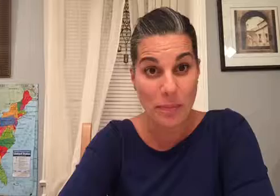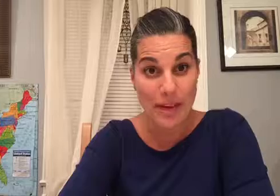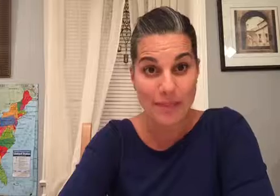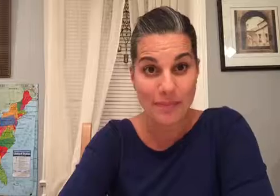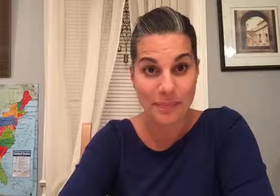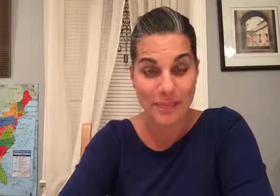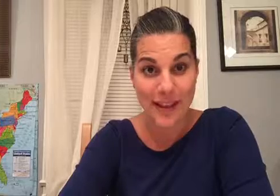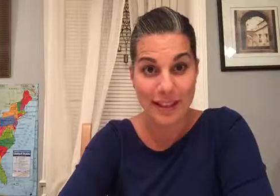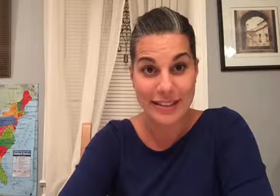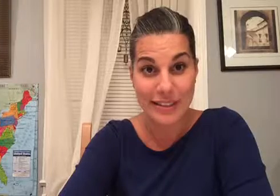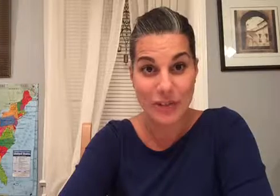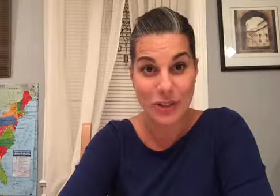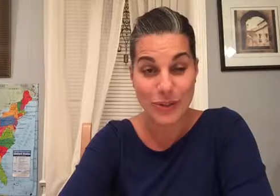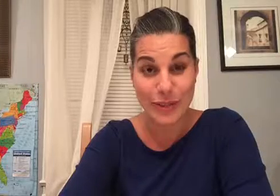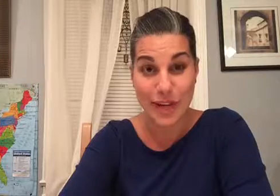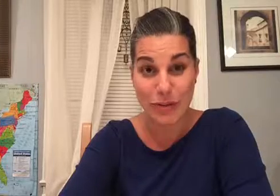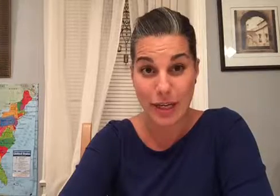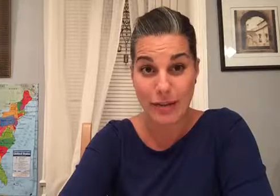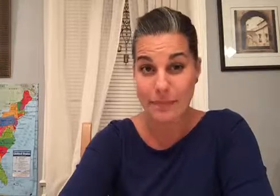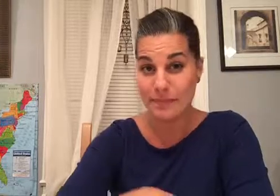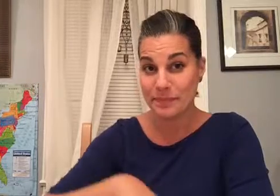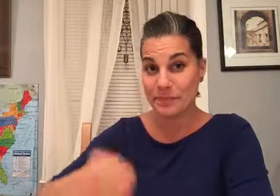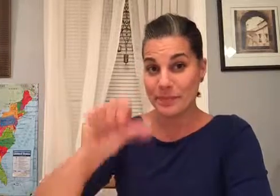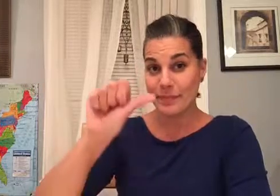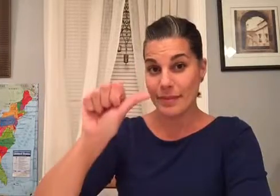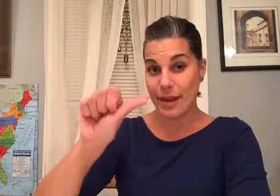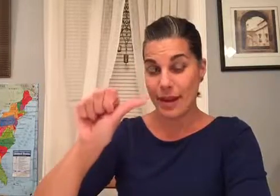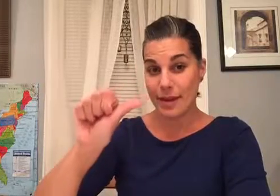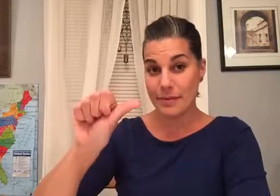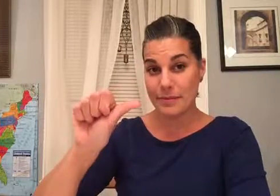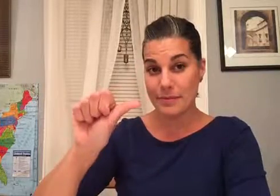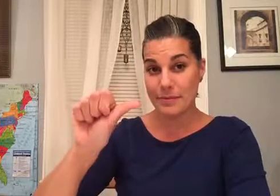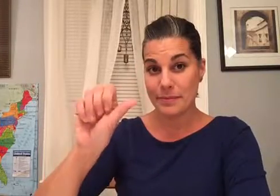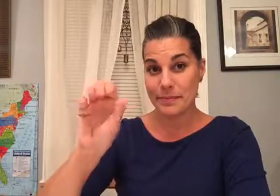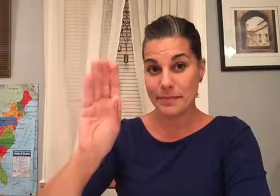me? Okay, let's see if you can do it again. Ready? Okay.